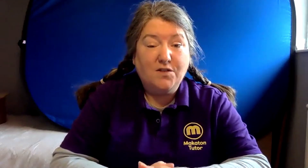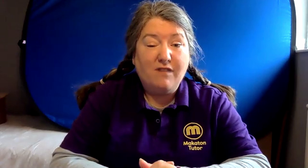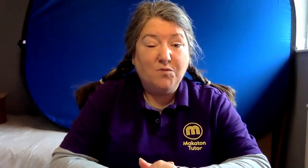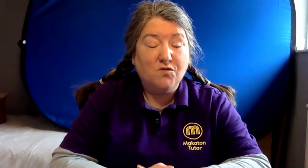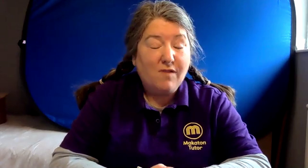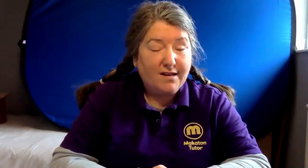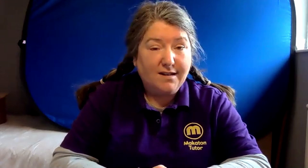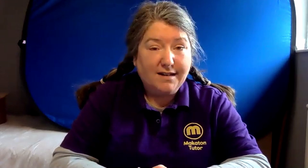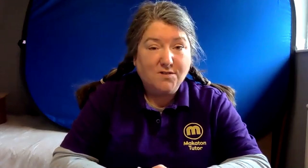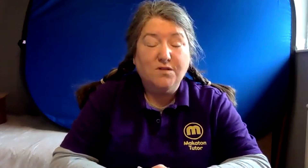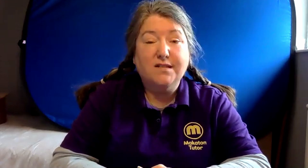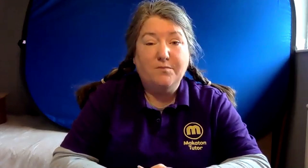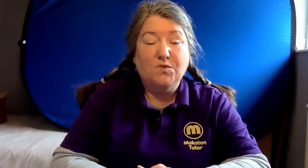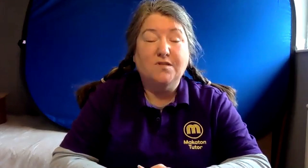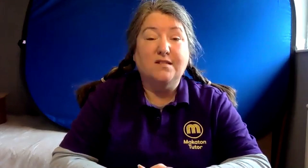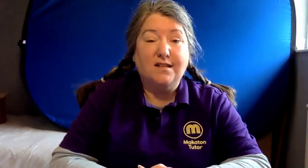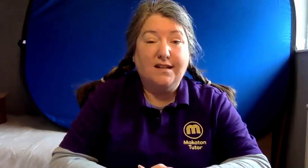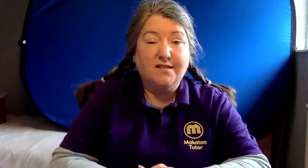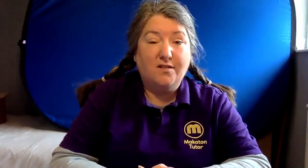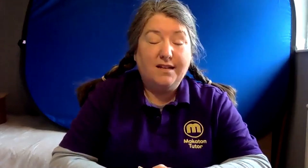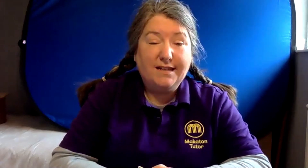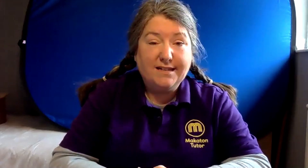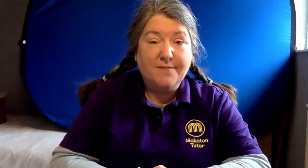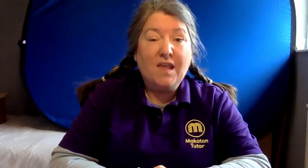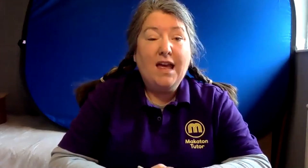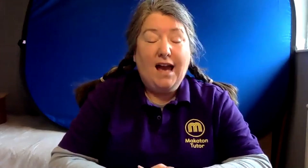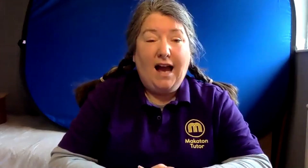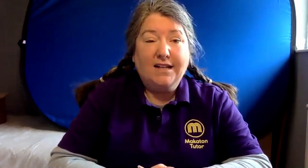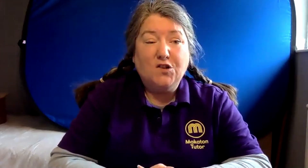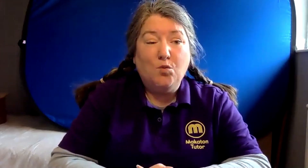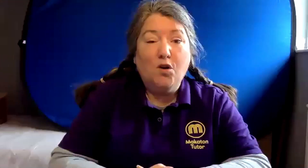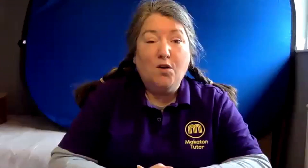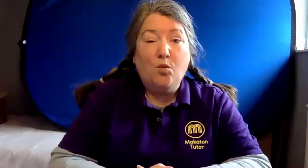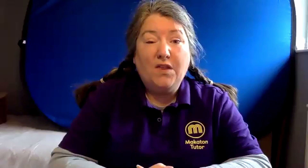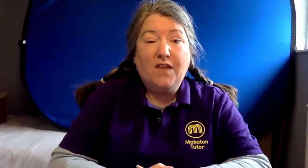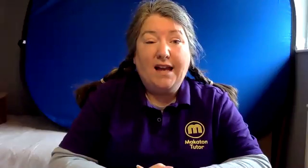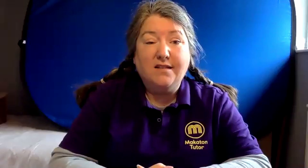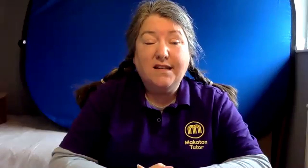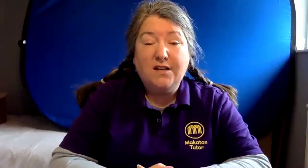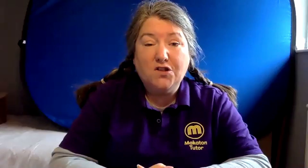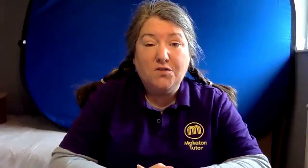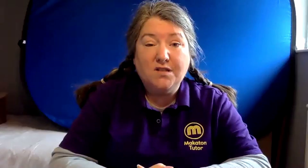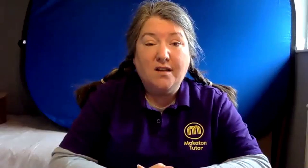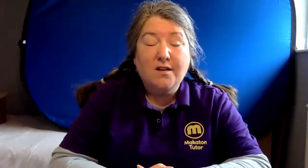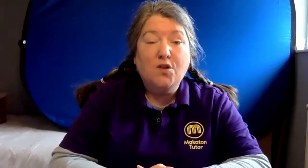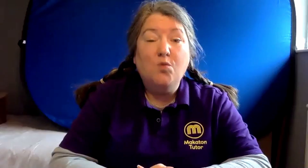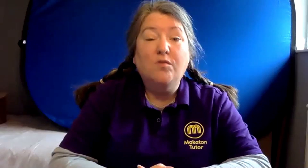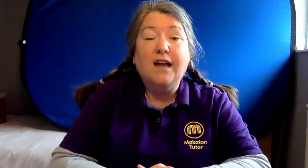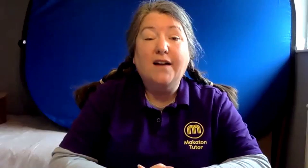able to recognise all the symbols and signs that are needed. And you work with a senior tutor who will guide you